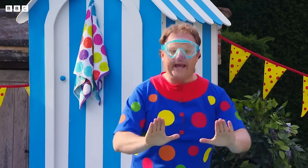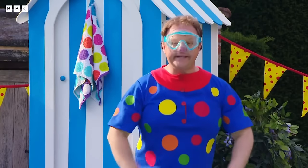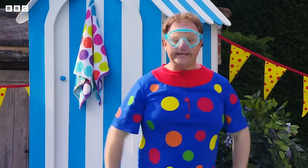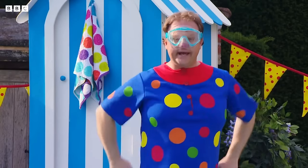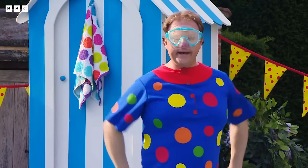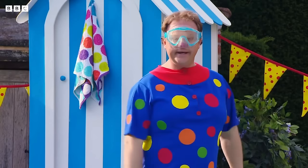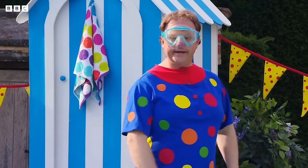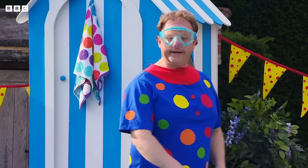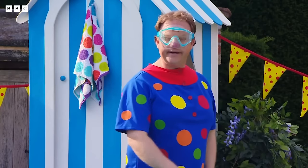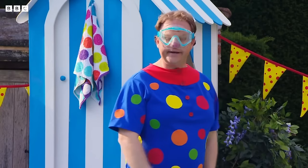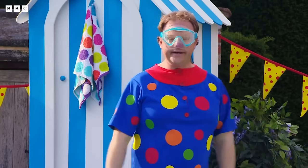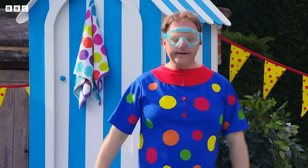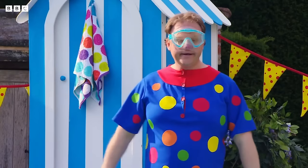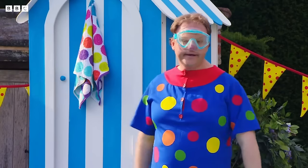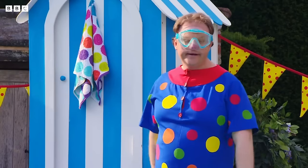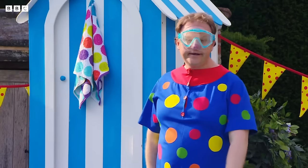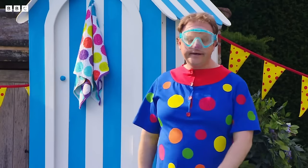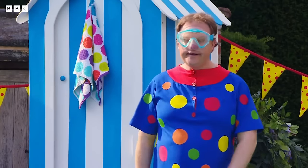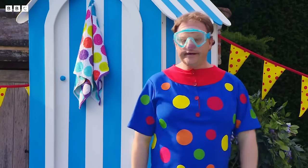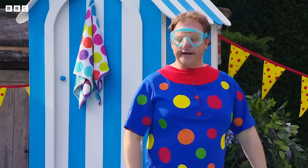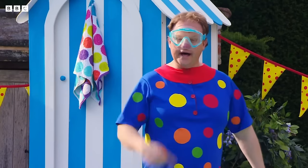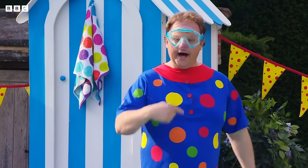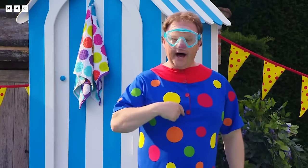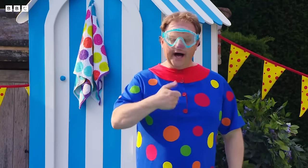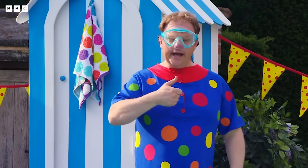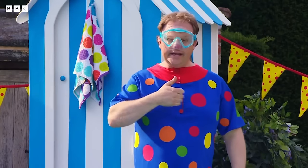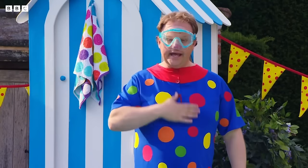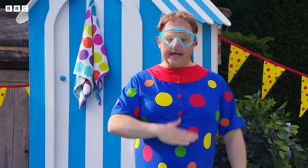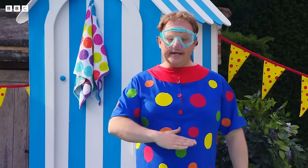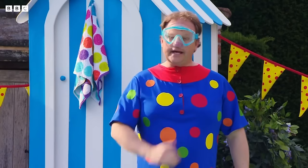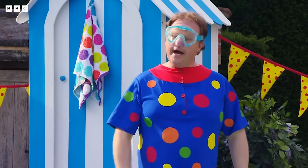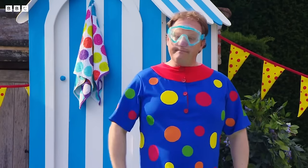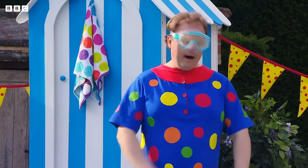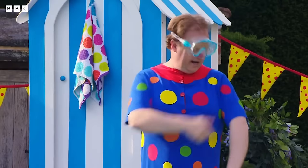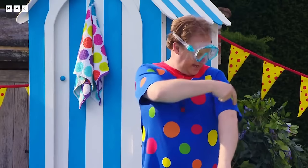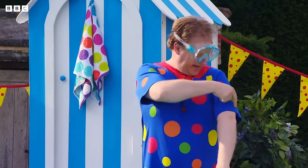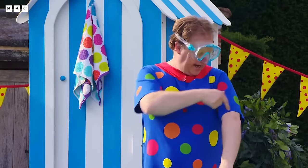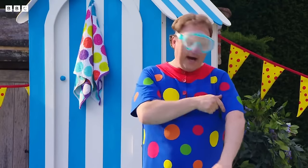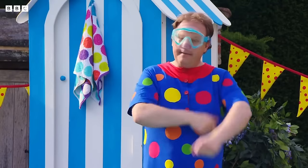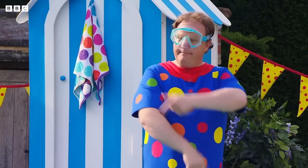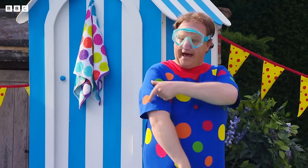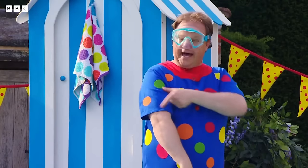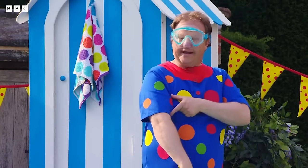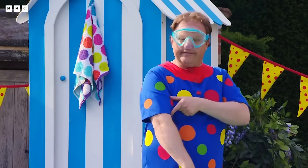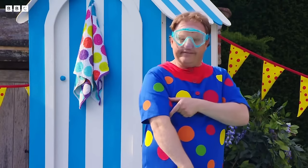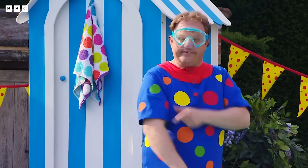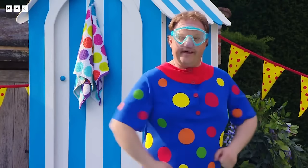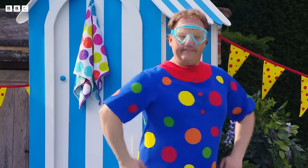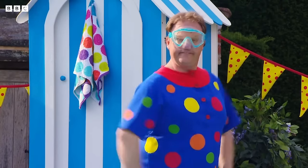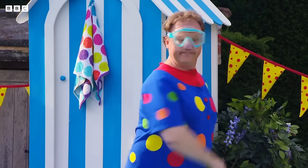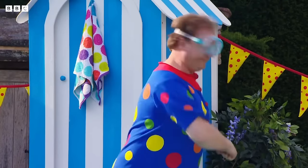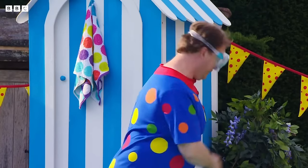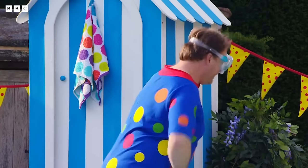Wait. What's the matter, Mr. Tumble? I need my armbands.